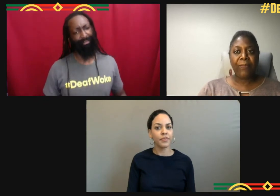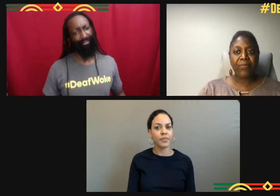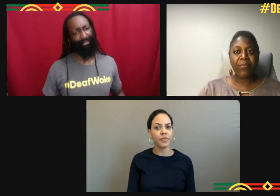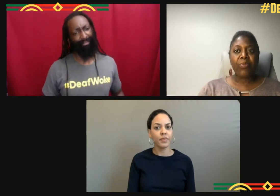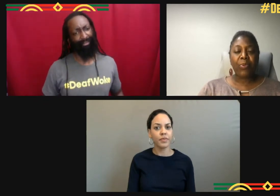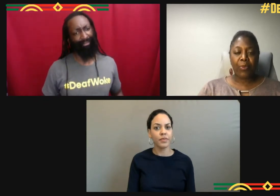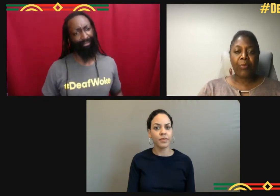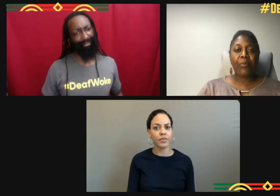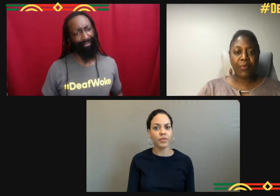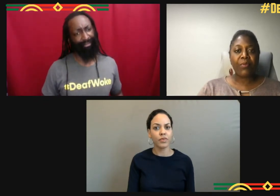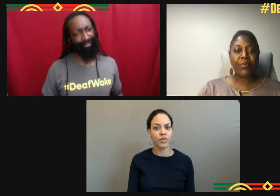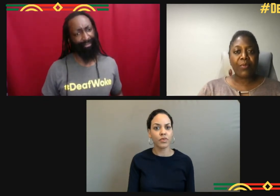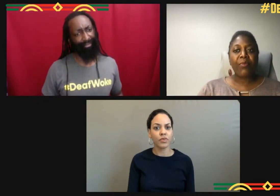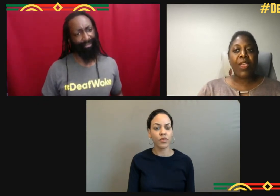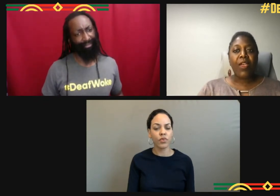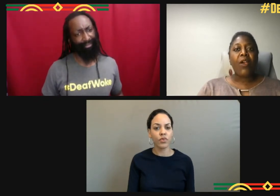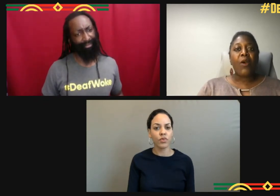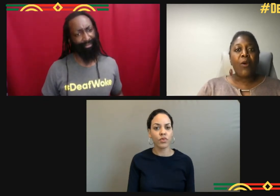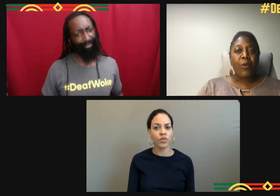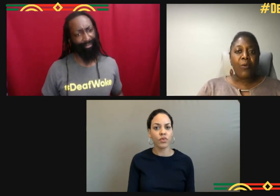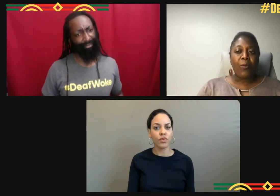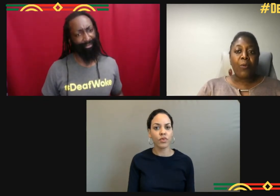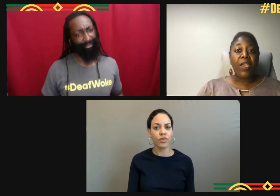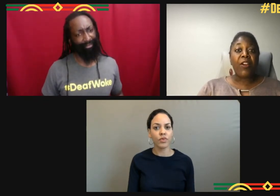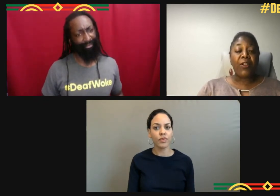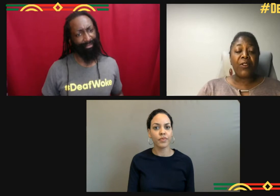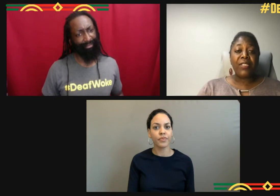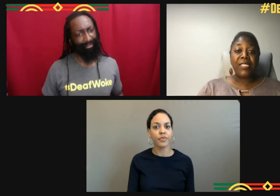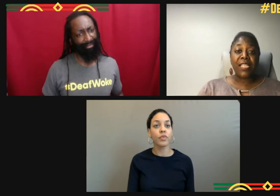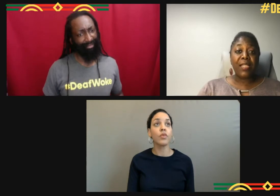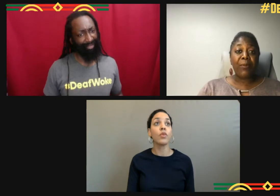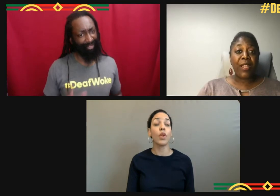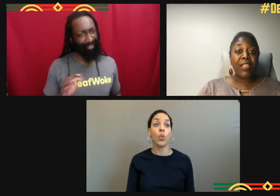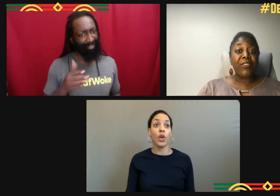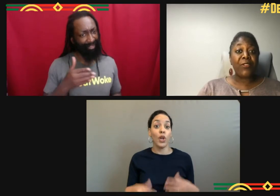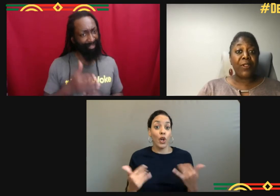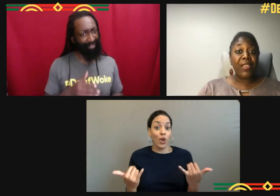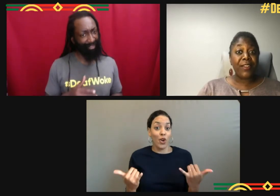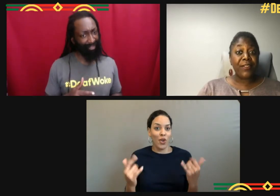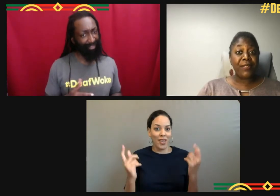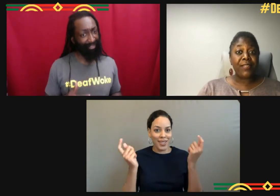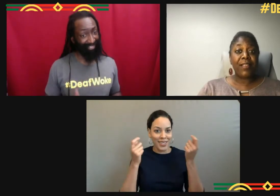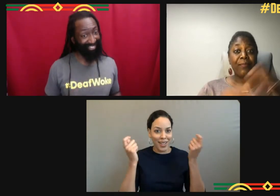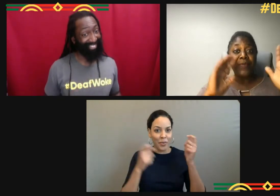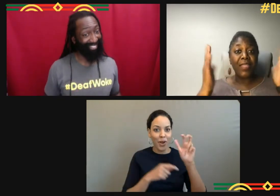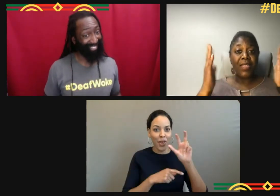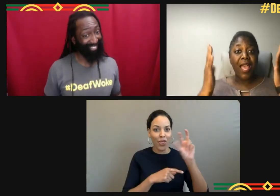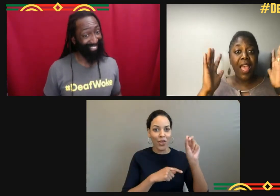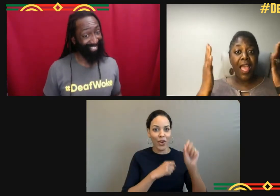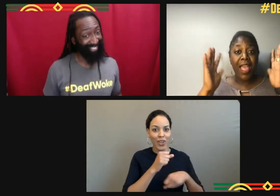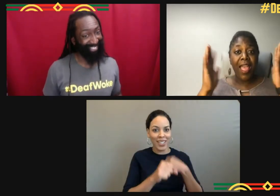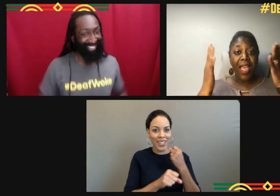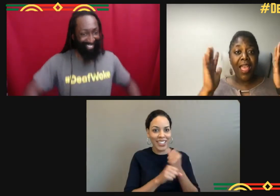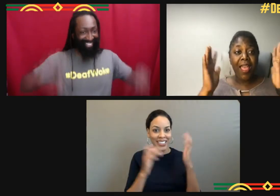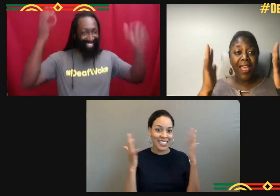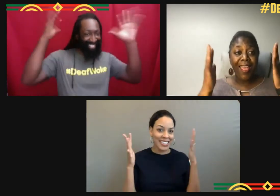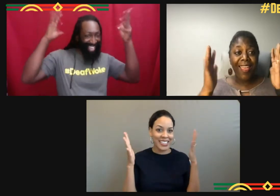organization been going on? We are currently celebrating 30 years.